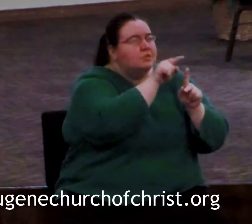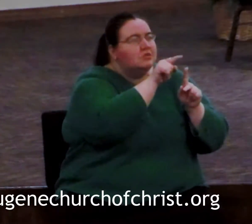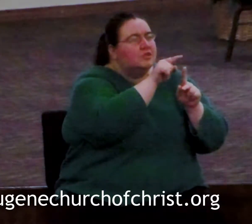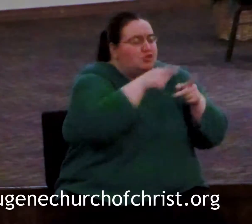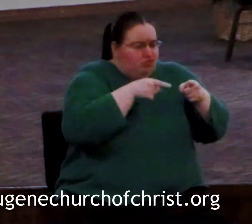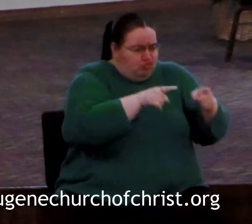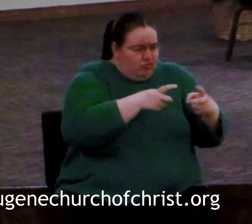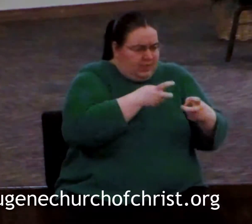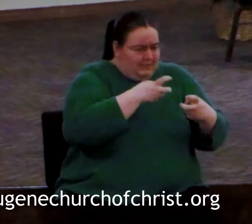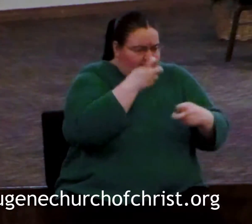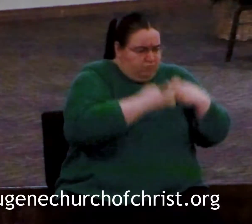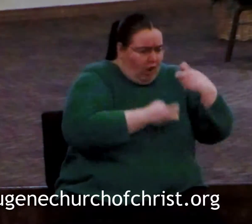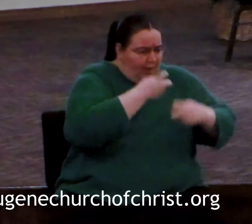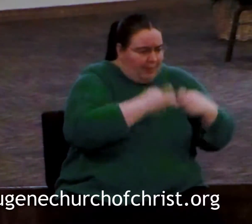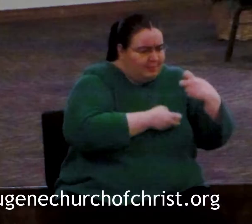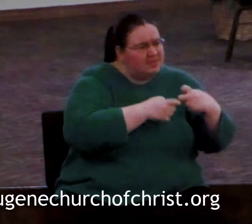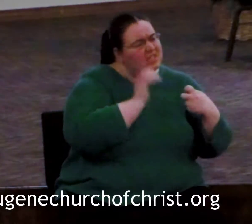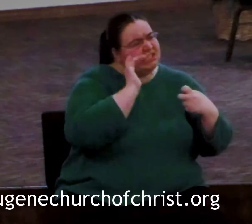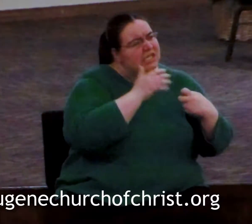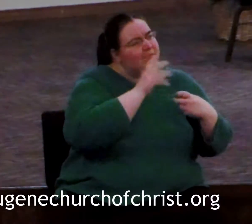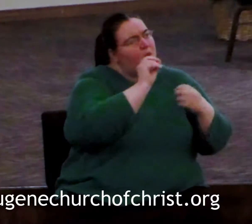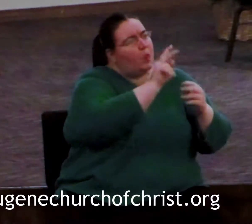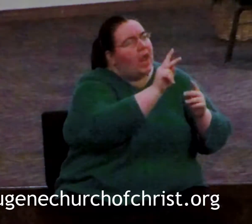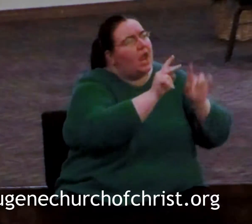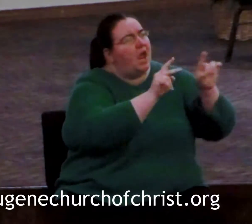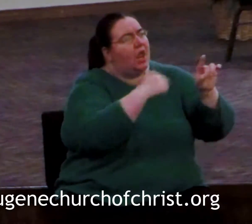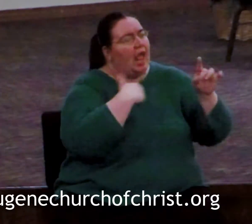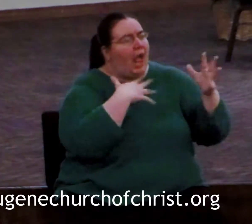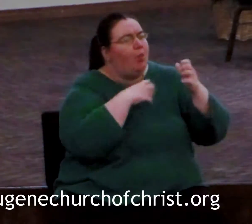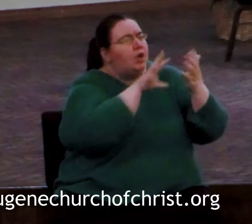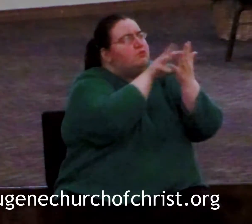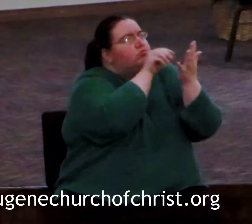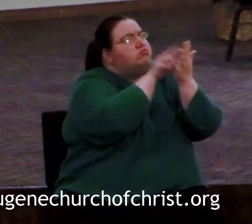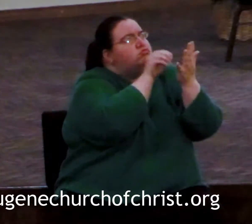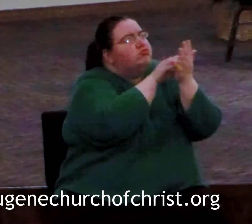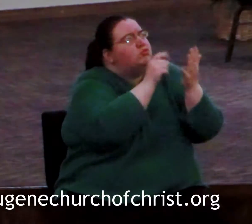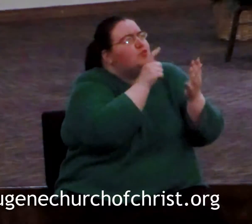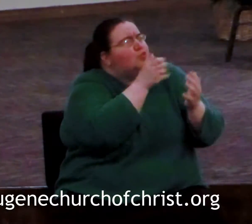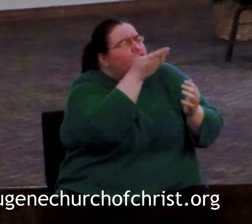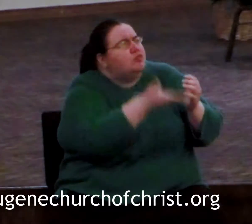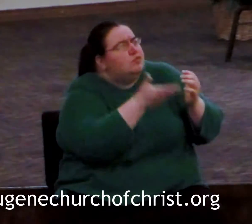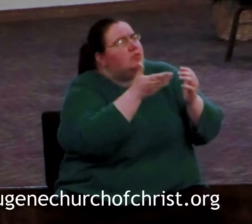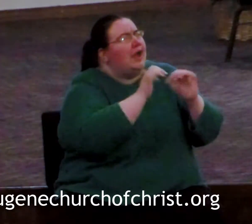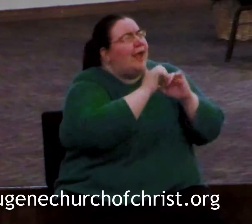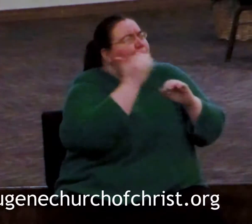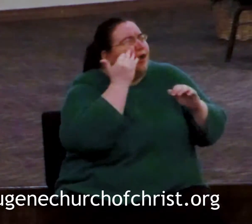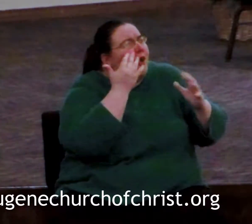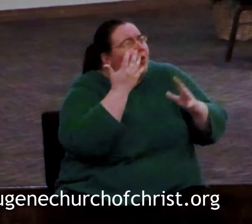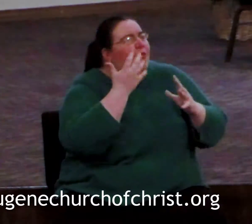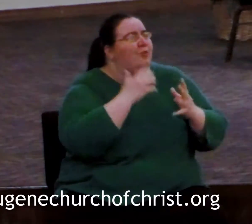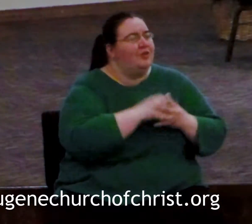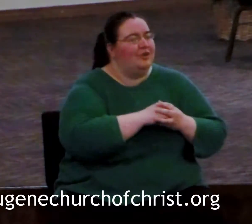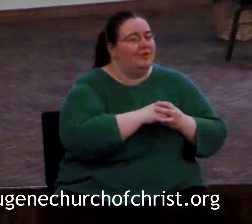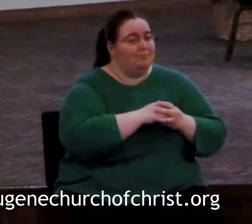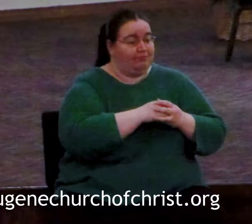difficulties, seems to be okay going through that, because I want to learn more about who that person is. And again, in the context here of Jesus